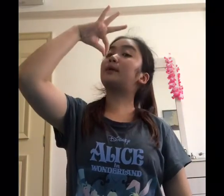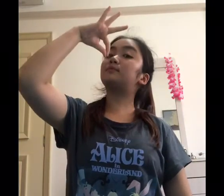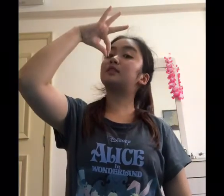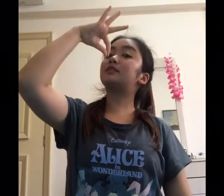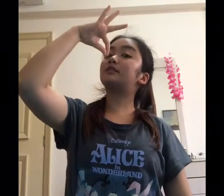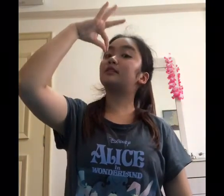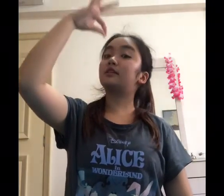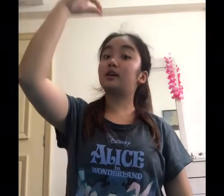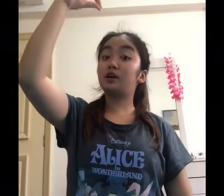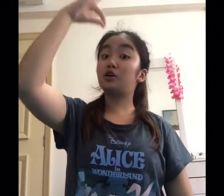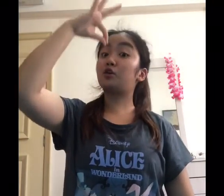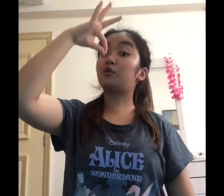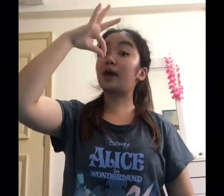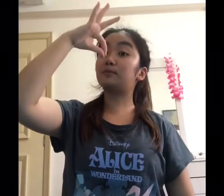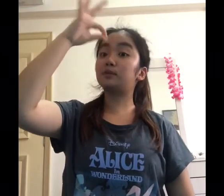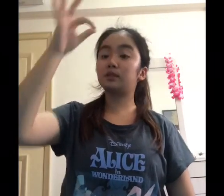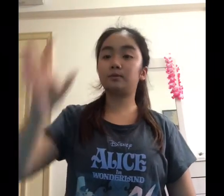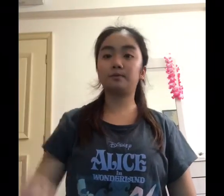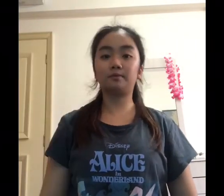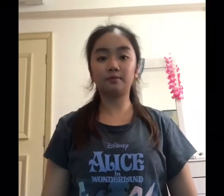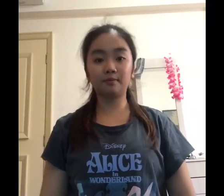Grapes, grapes.